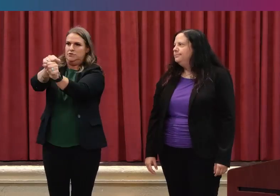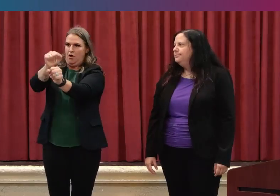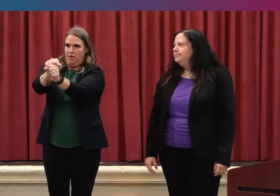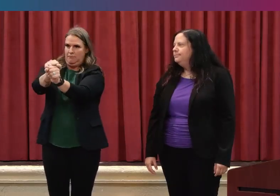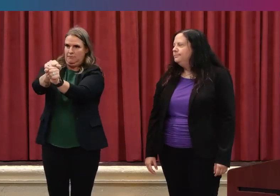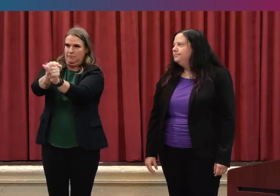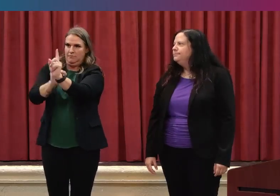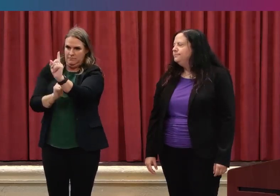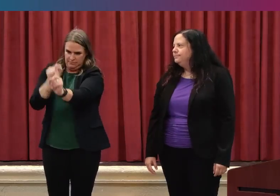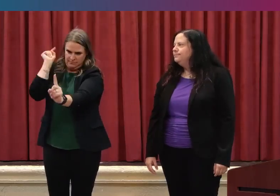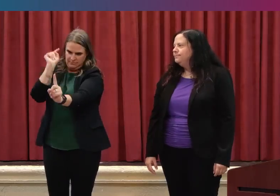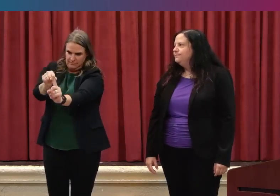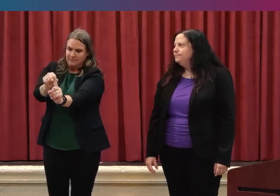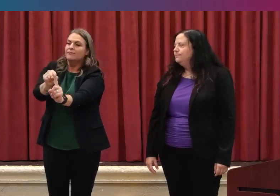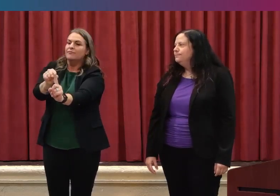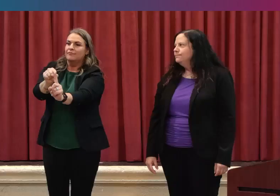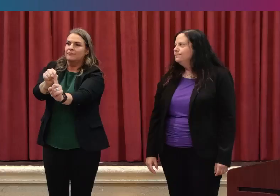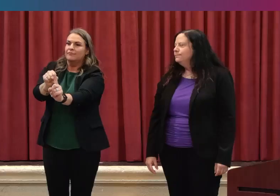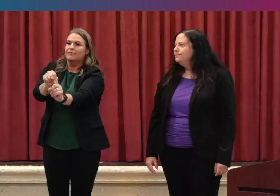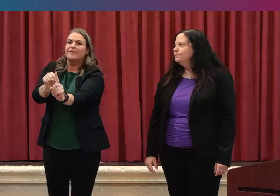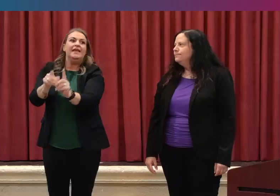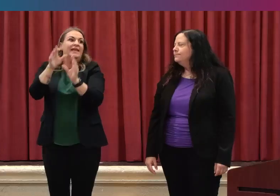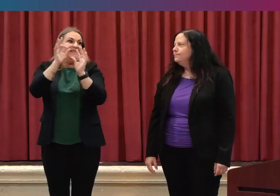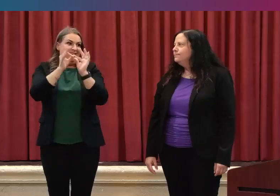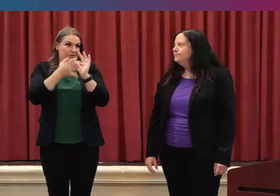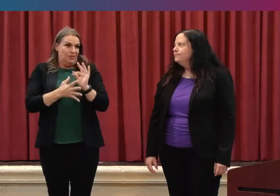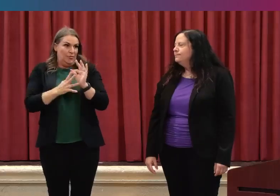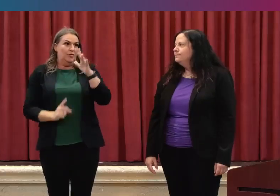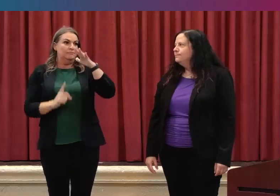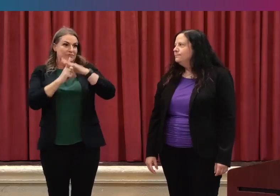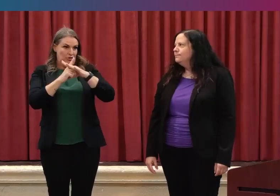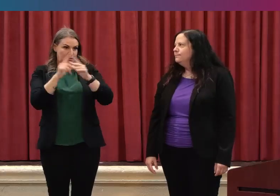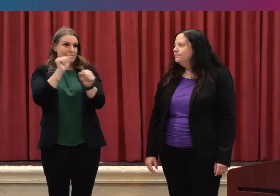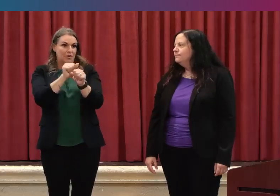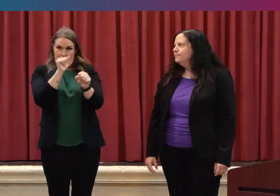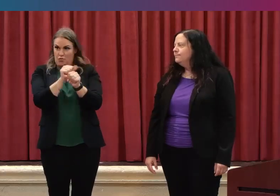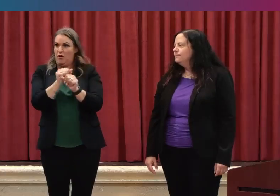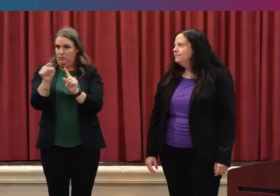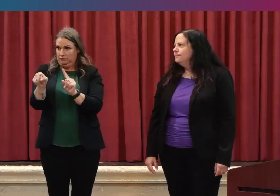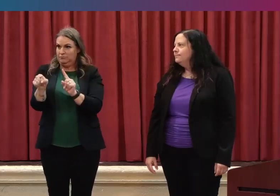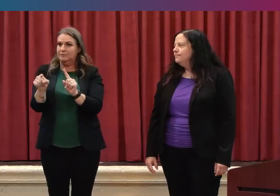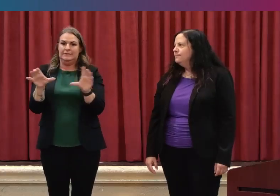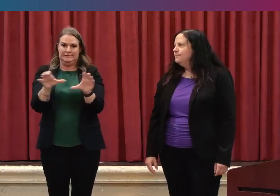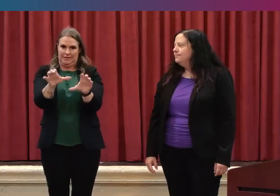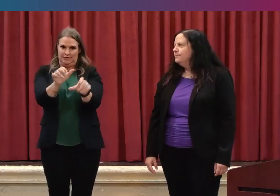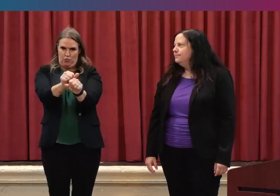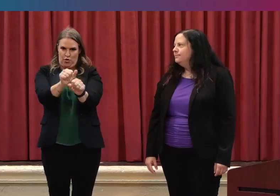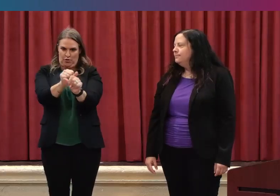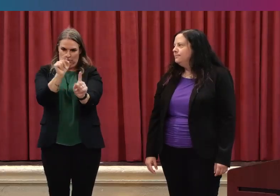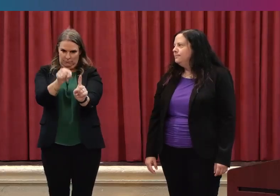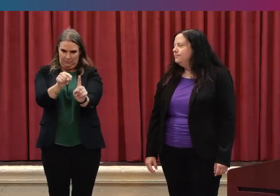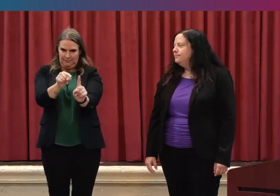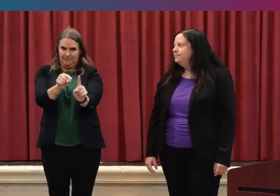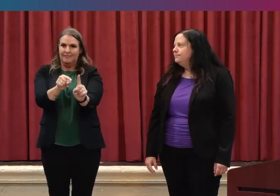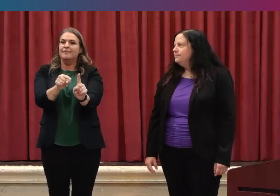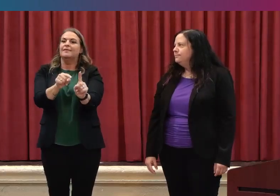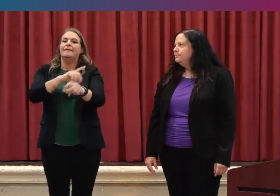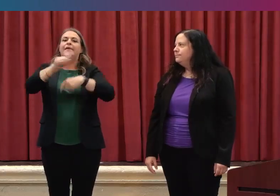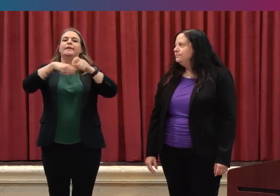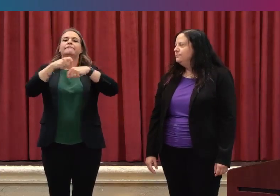Once the interpreter is assigned the job, or that's when the interpreter is assigned the job and then they show up and do the